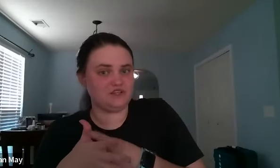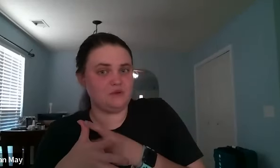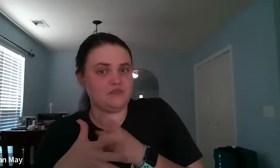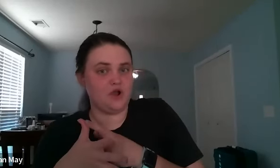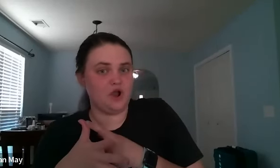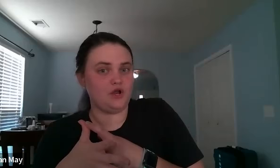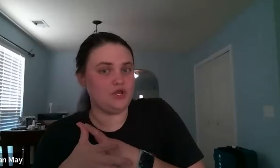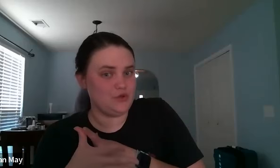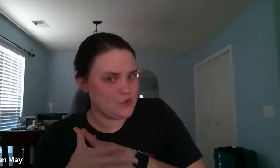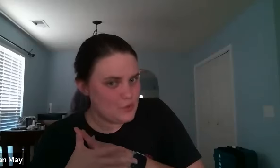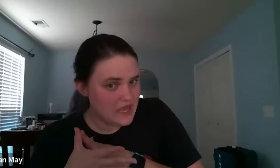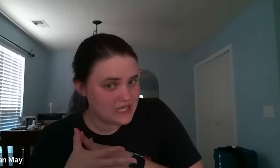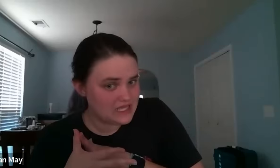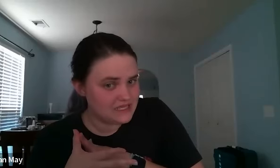with our who.